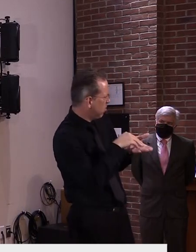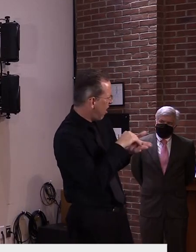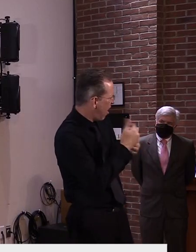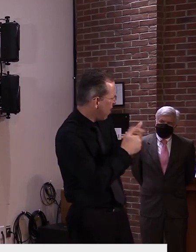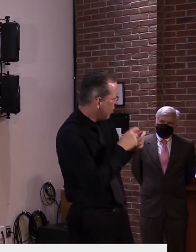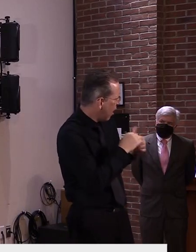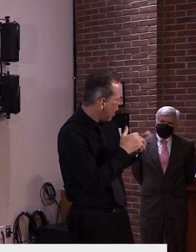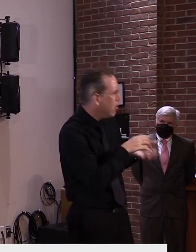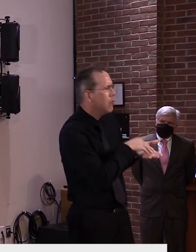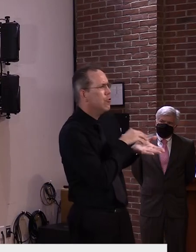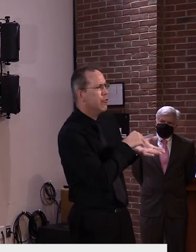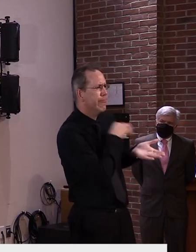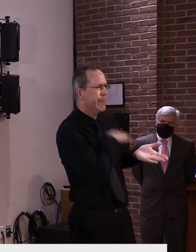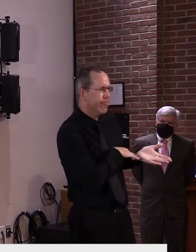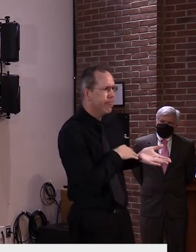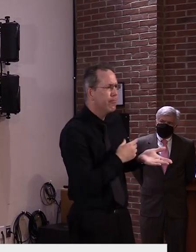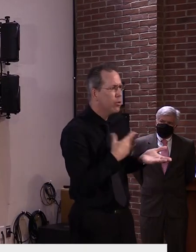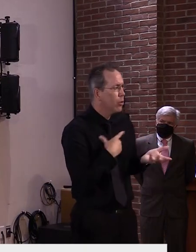being proposed for.